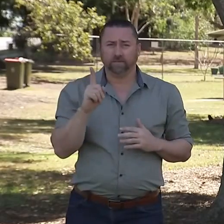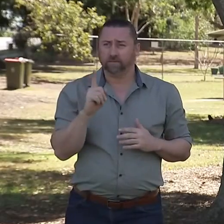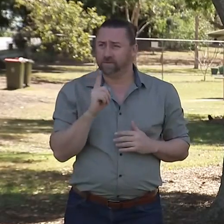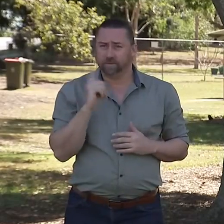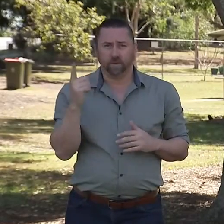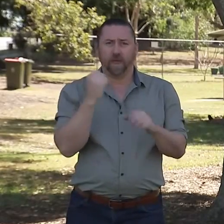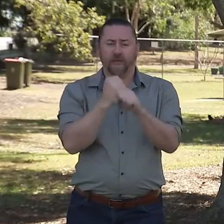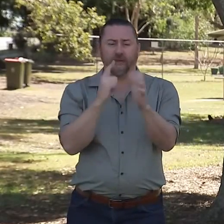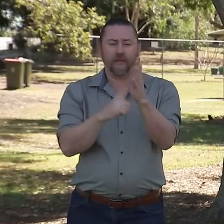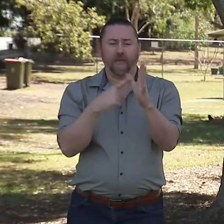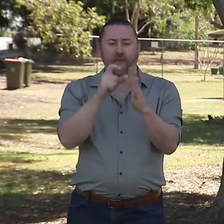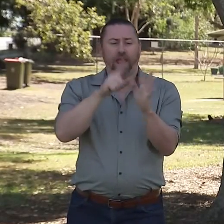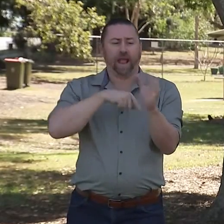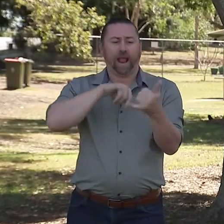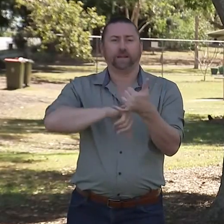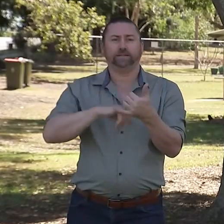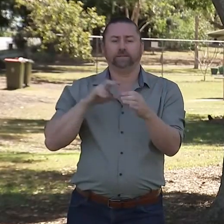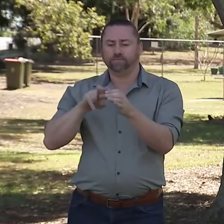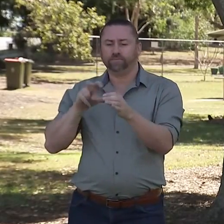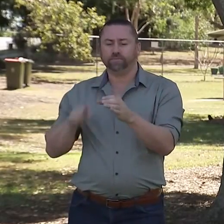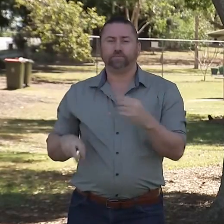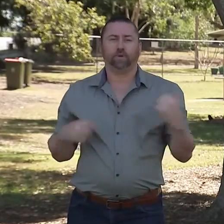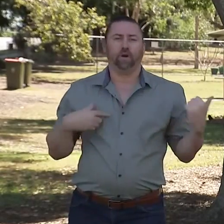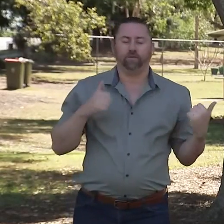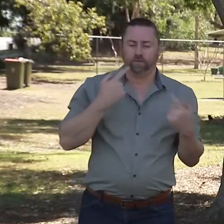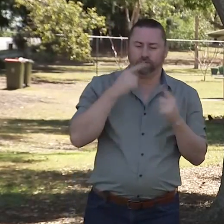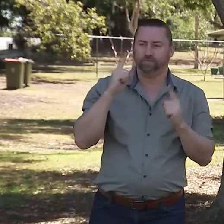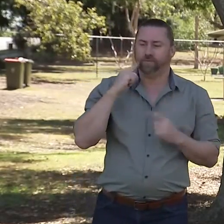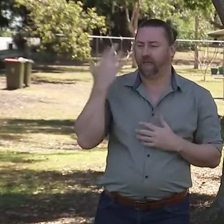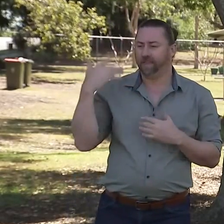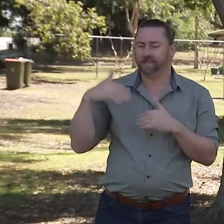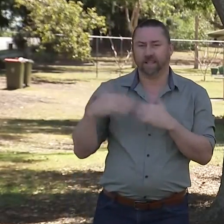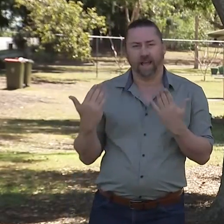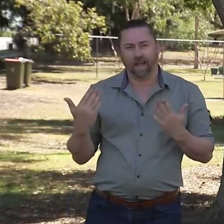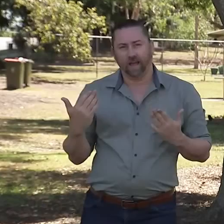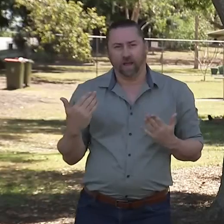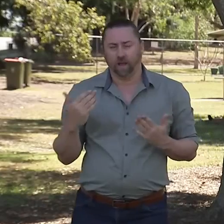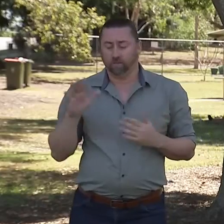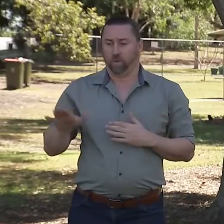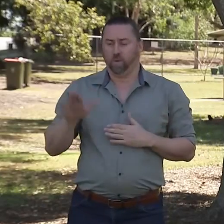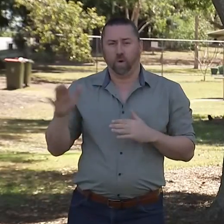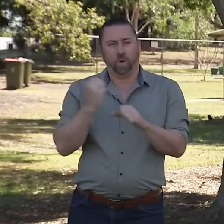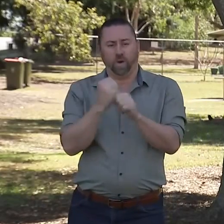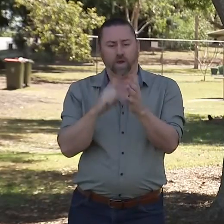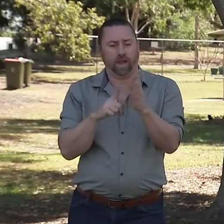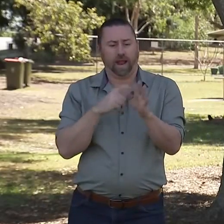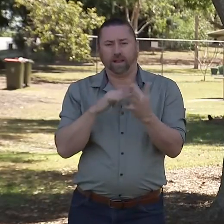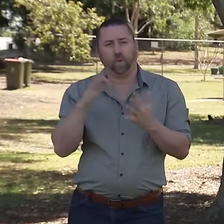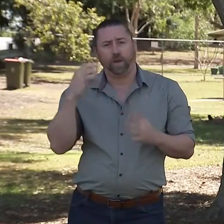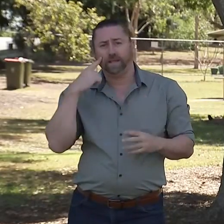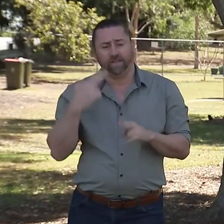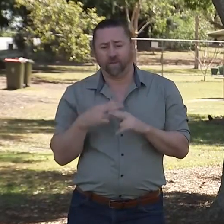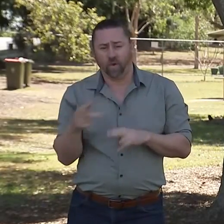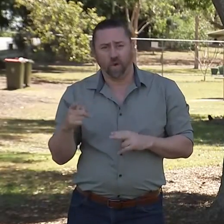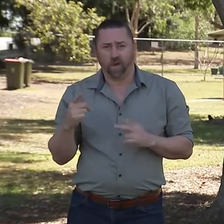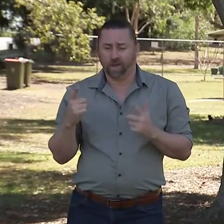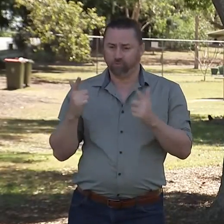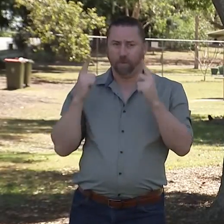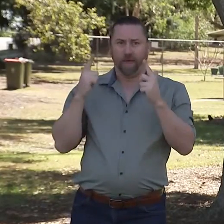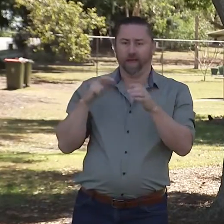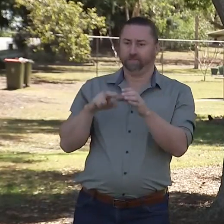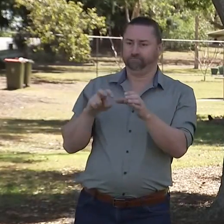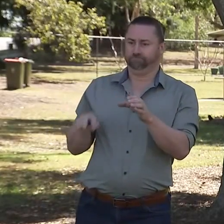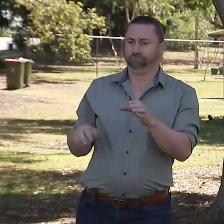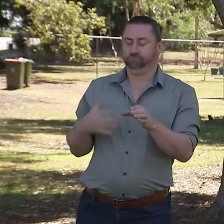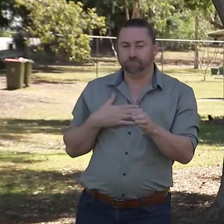your counterpart down there, the Premier? I made a statement the other day. I mean, it'd be a very difficult time, and like I said, I wish